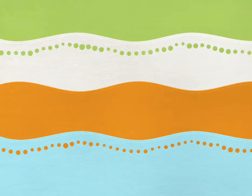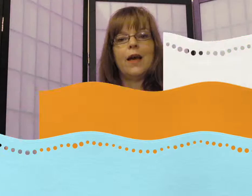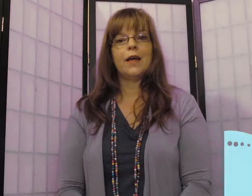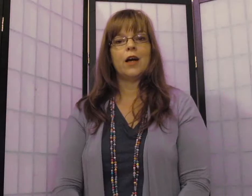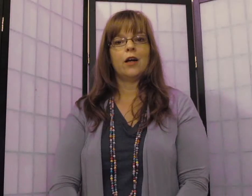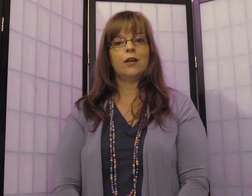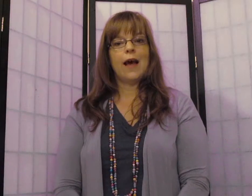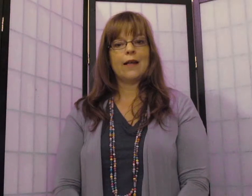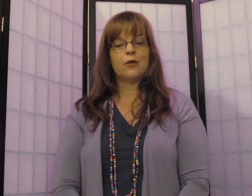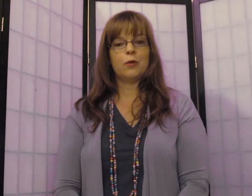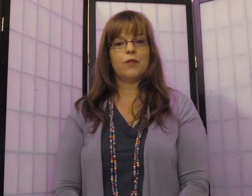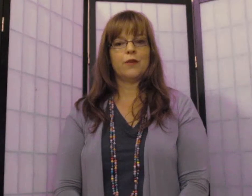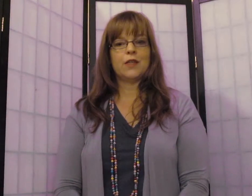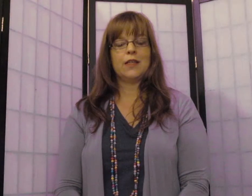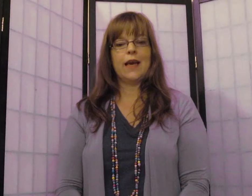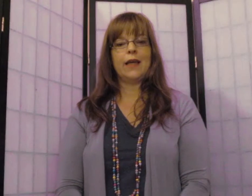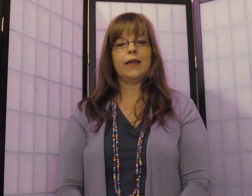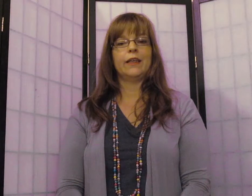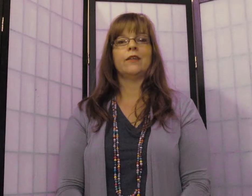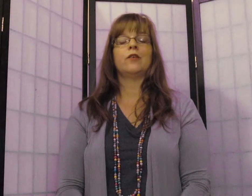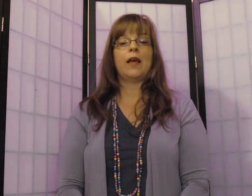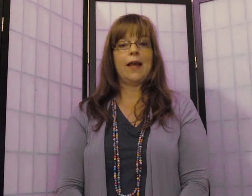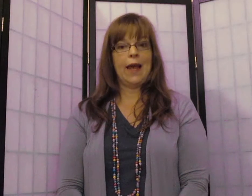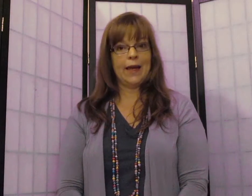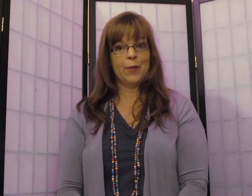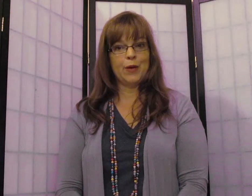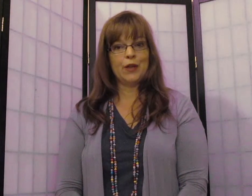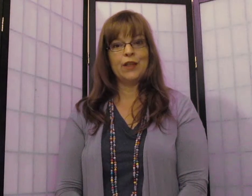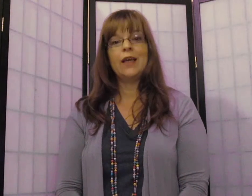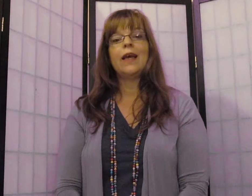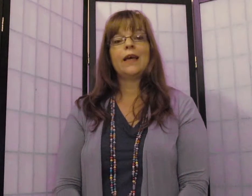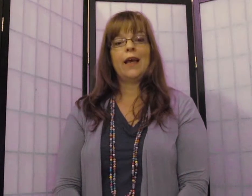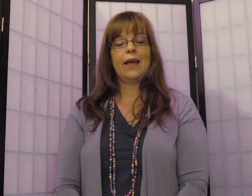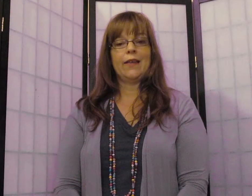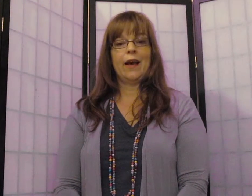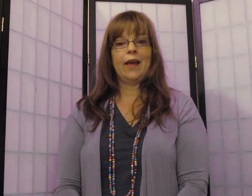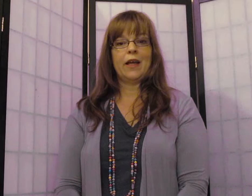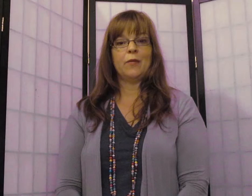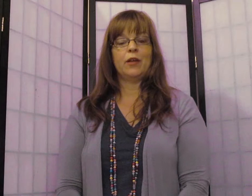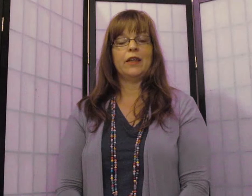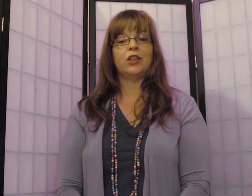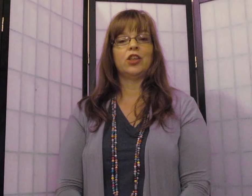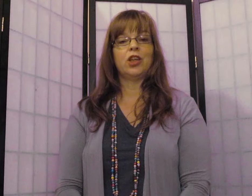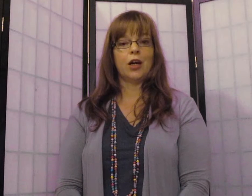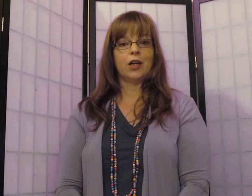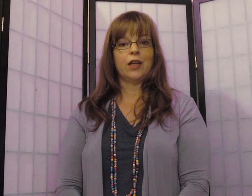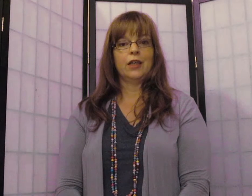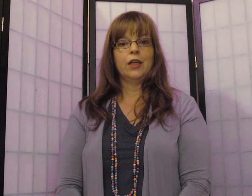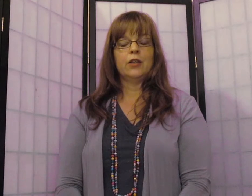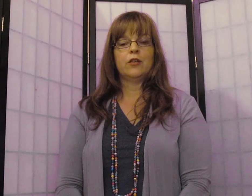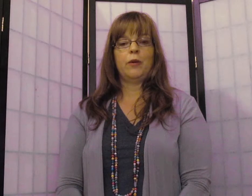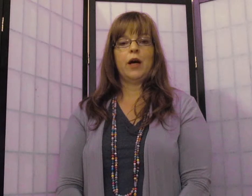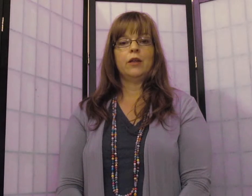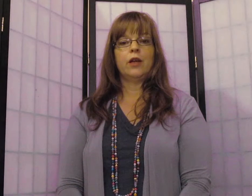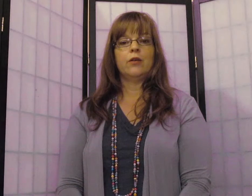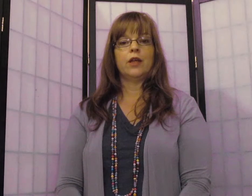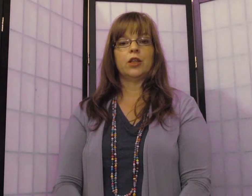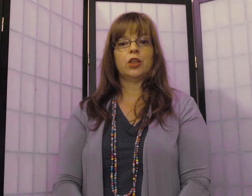And our last word for today is an animal, and that animal is shark. So we all know that